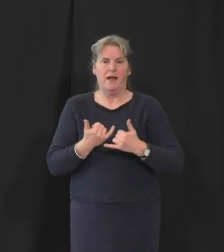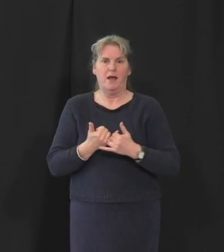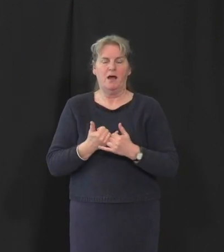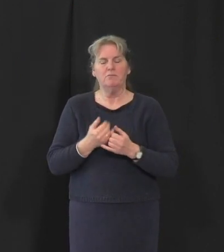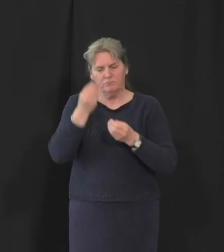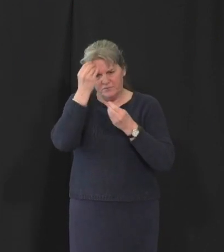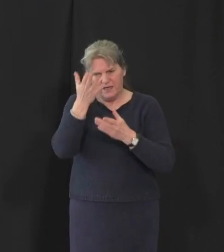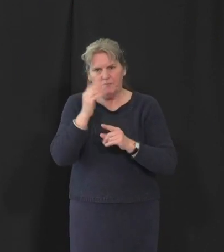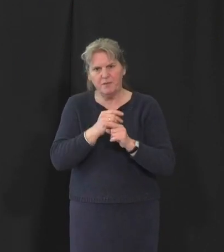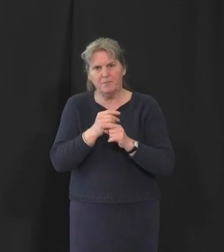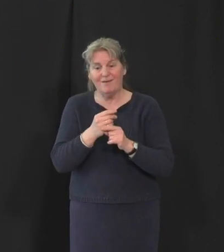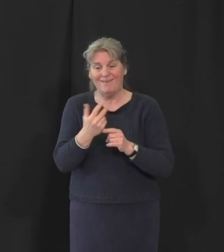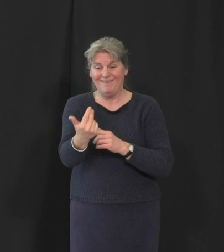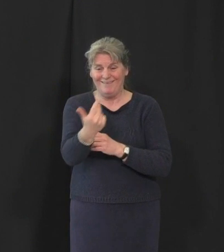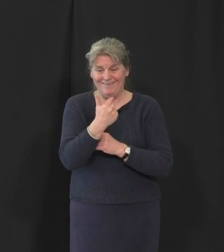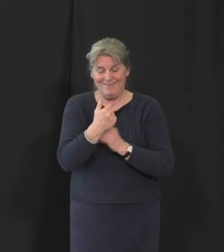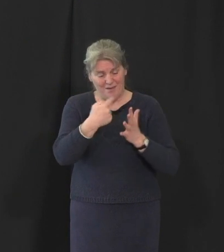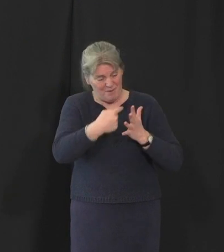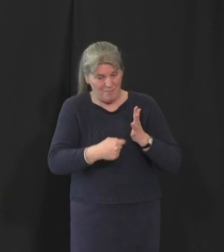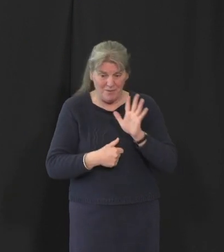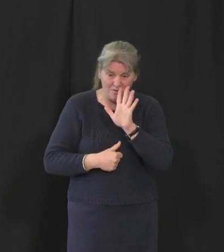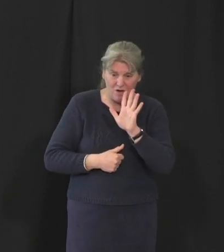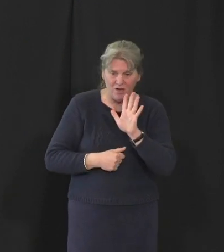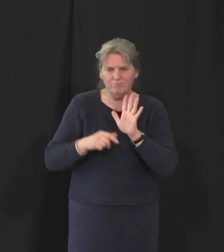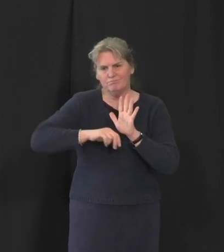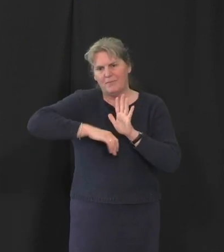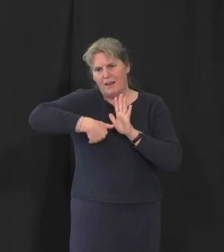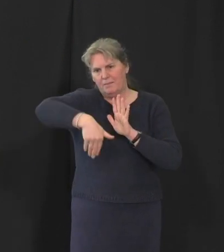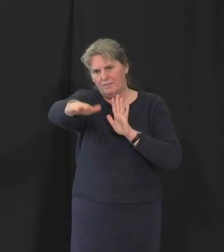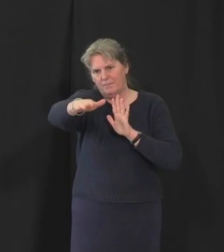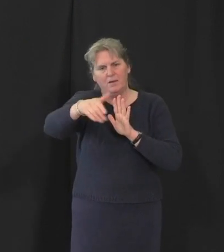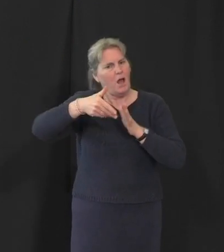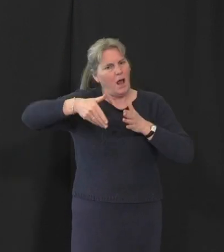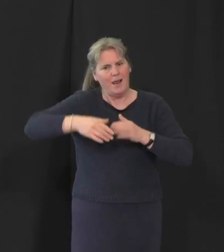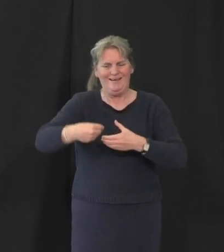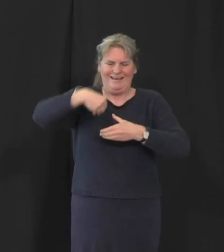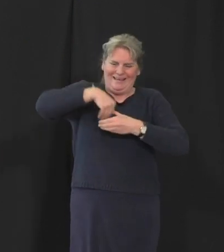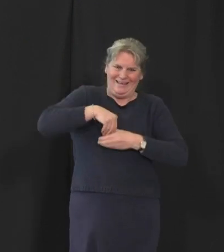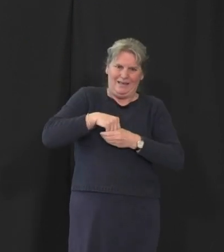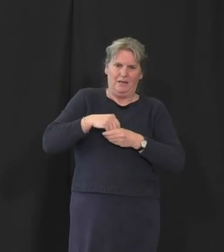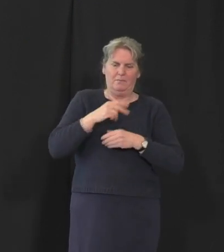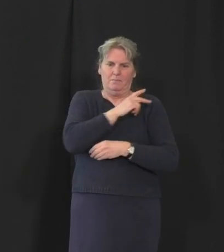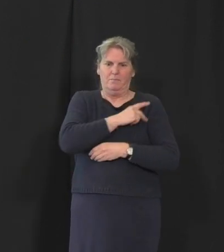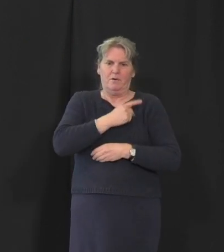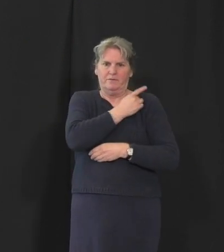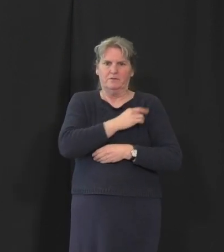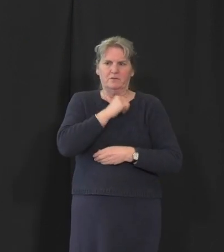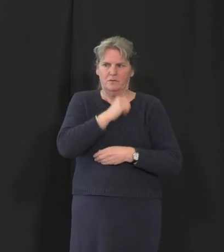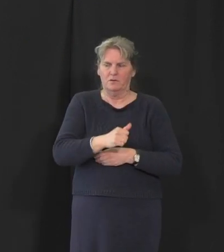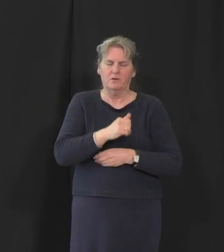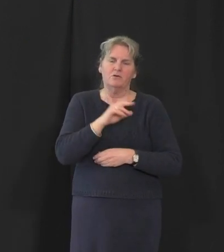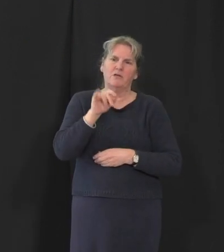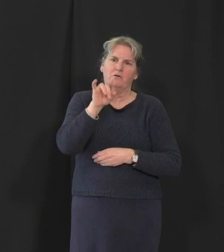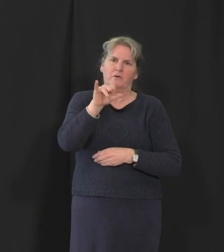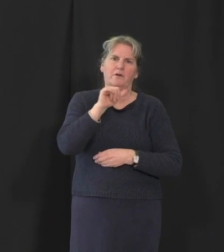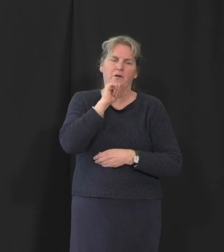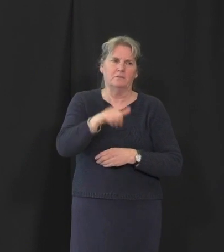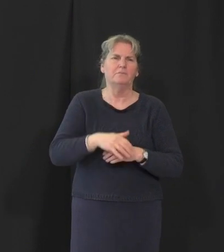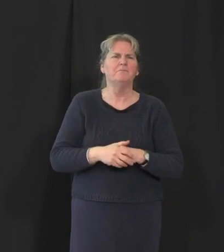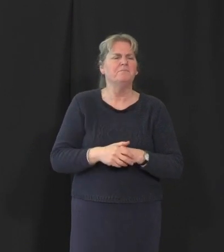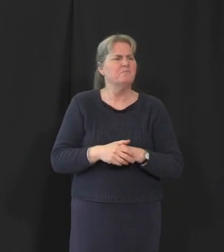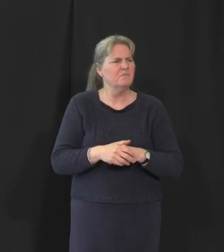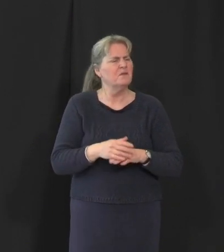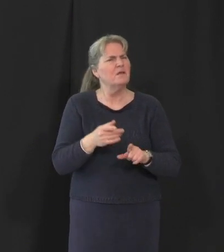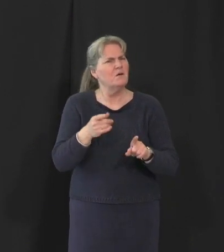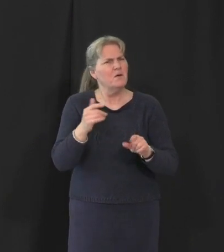You know, if you've been watching how we've been unrolling the Civil Emergency Measures Act, we start with, well, even before that with the medical emergency, we